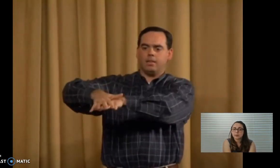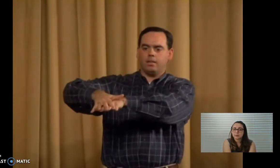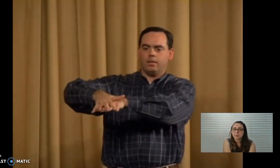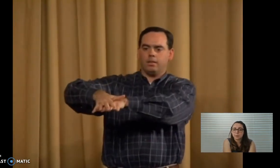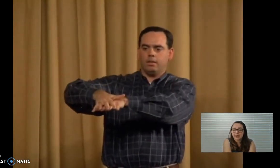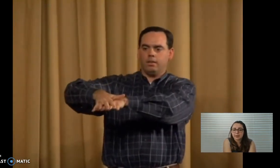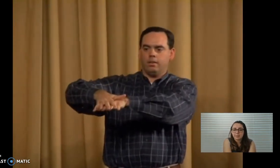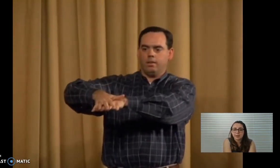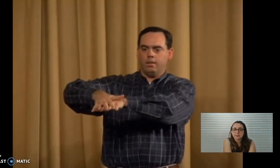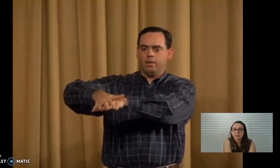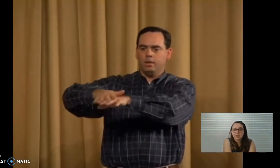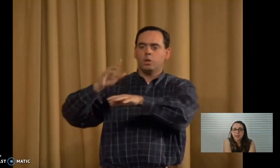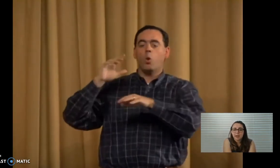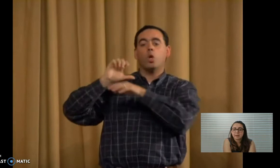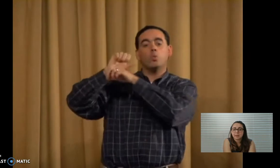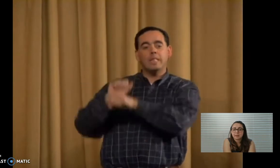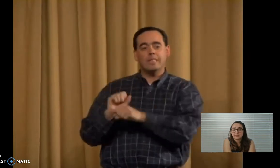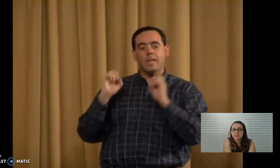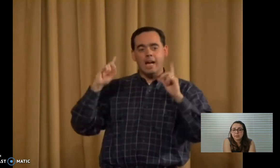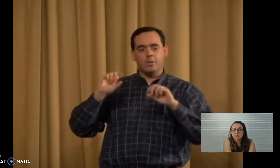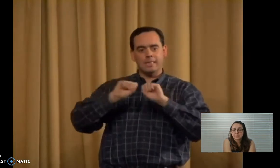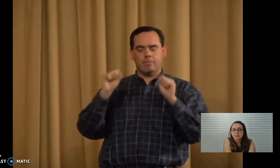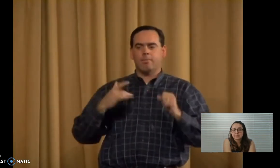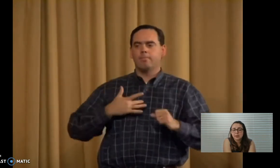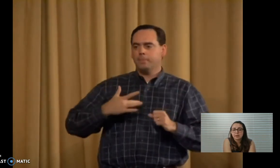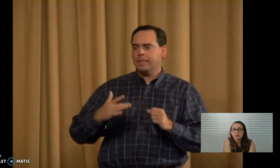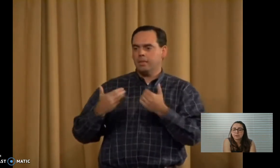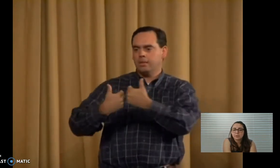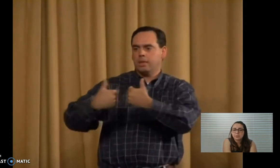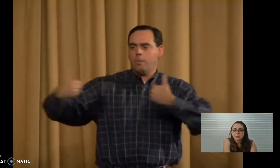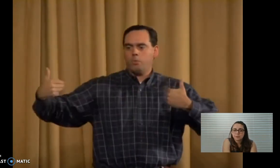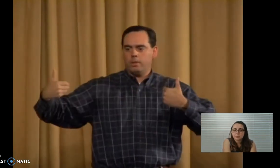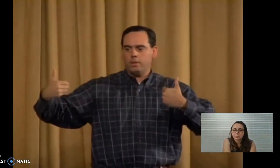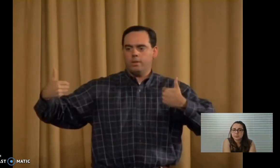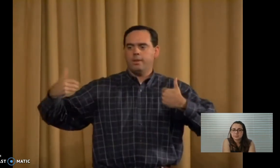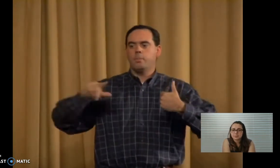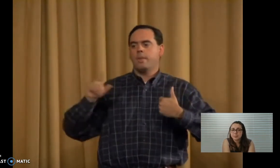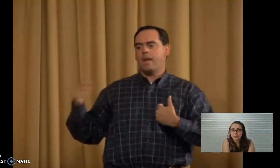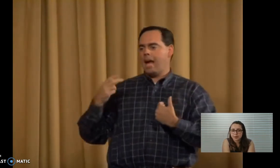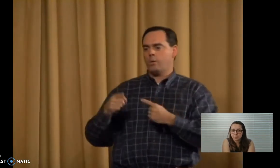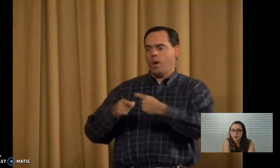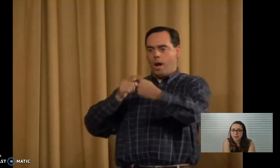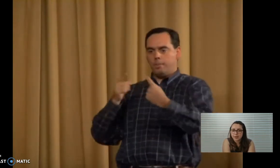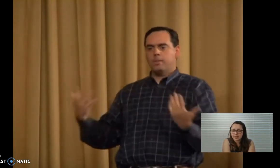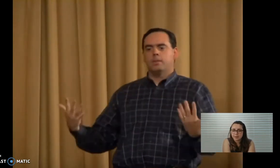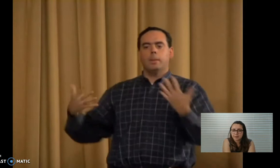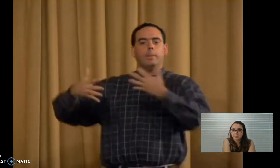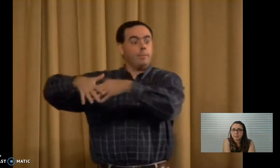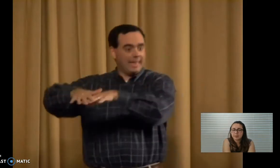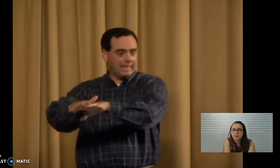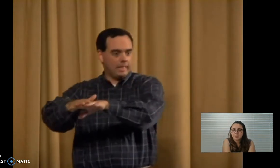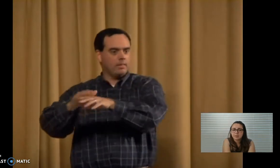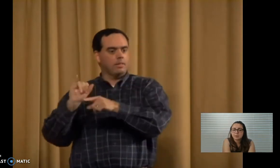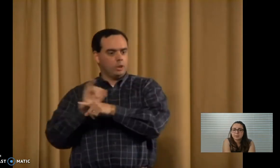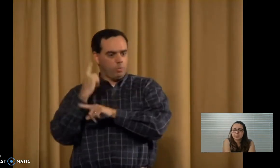work with academics, and they blend them together. Traditional school systems separate work and academics,